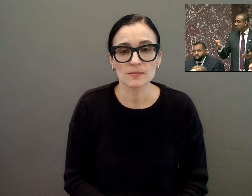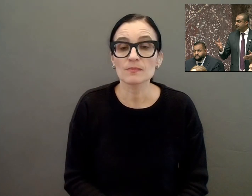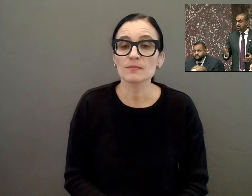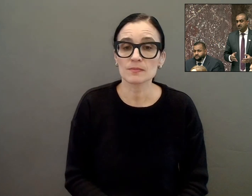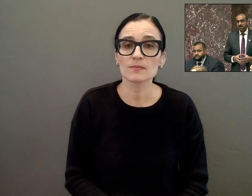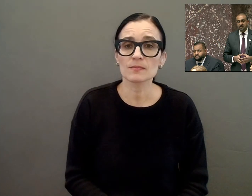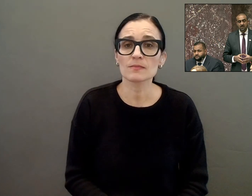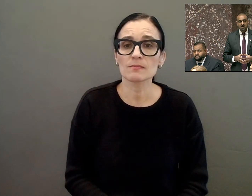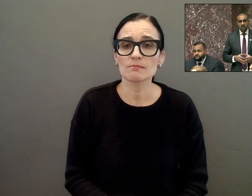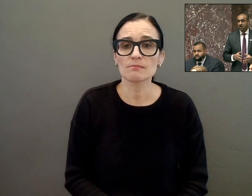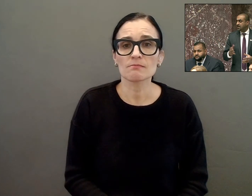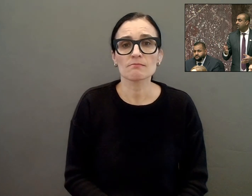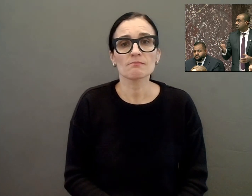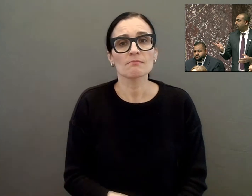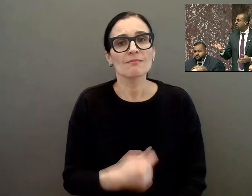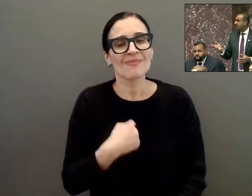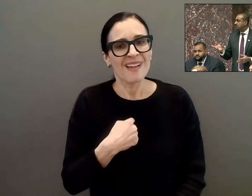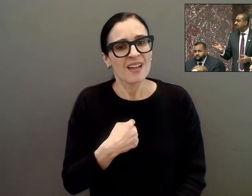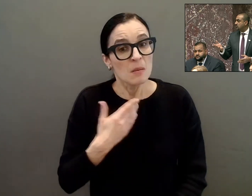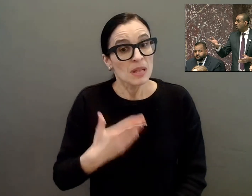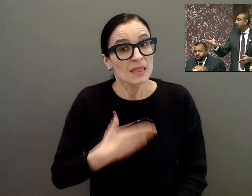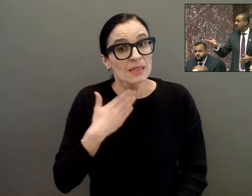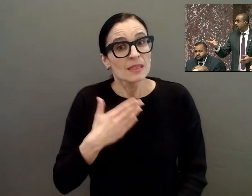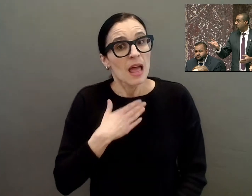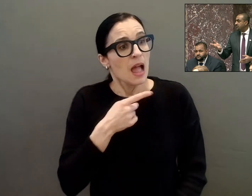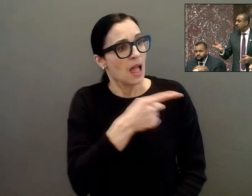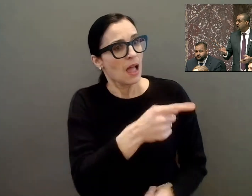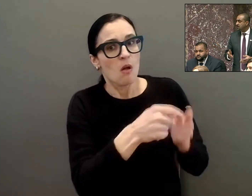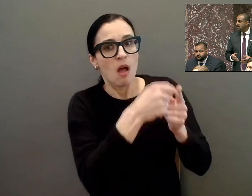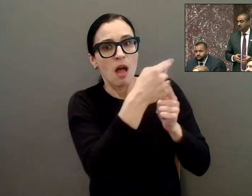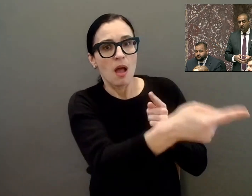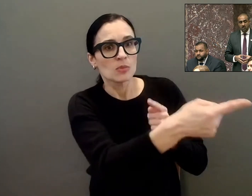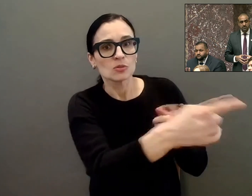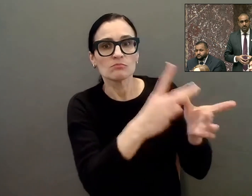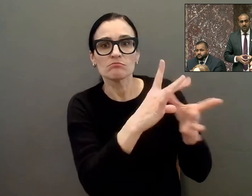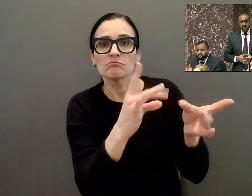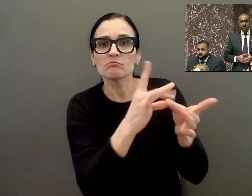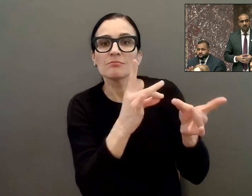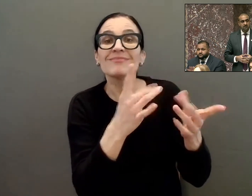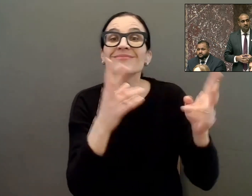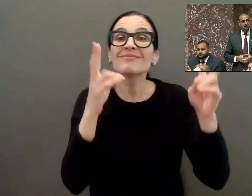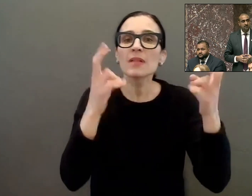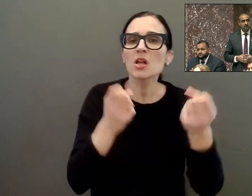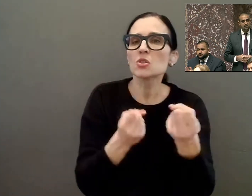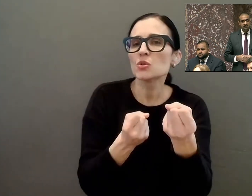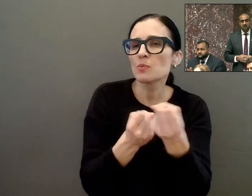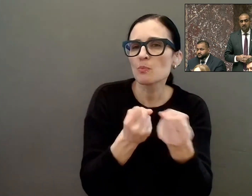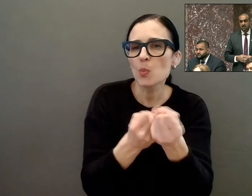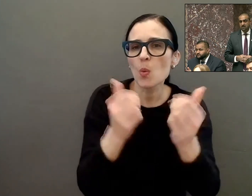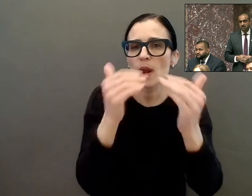place on the opposite side talking about supportive housing and wanting it in their community. Honourable Speaker.